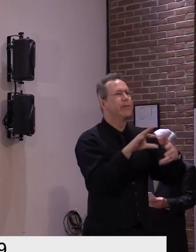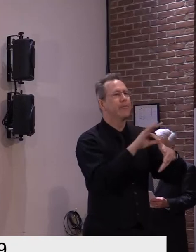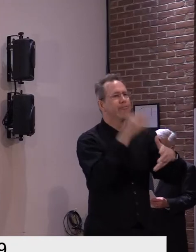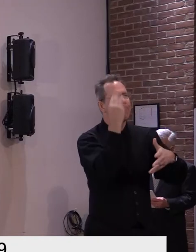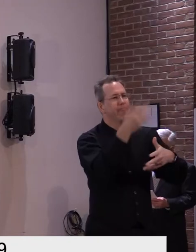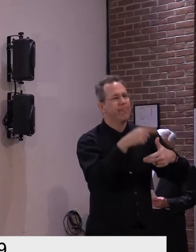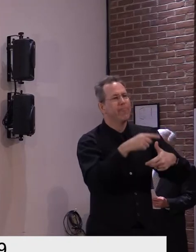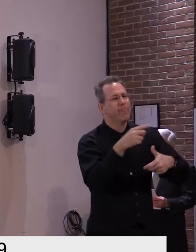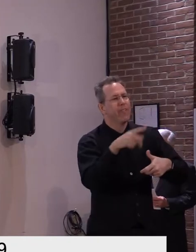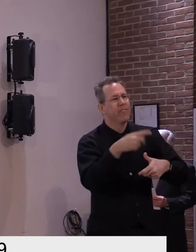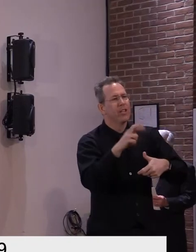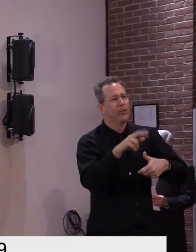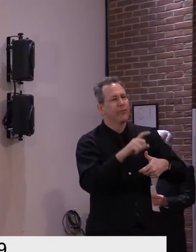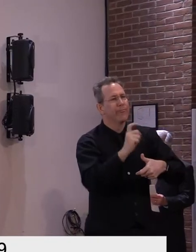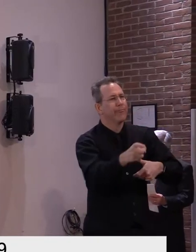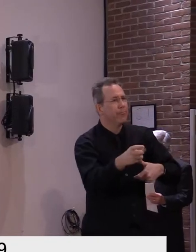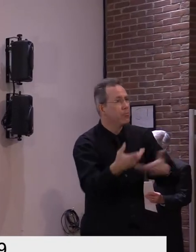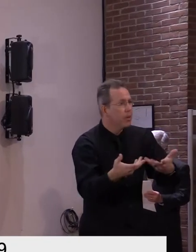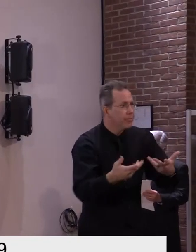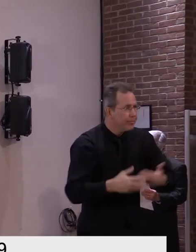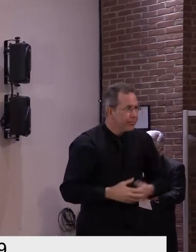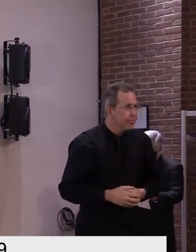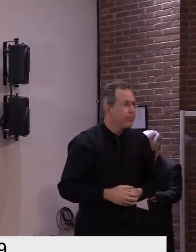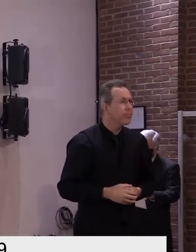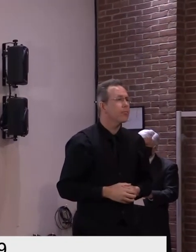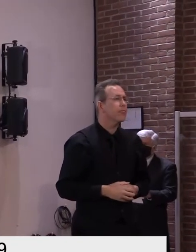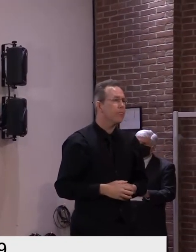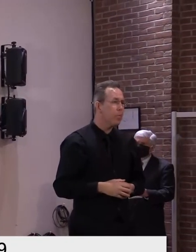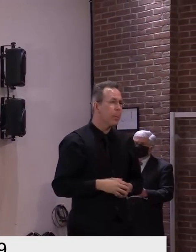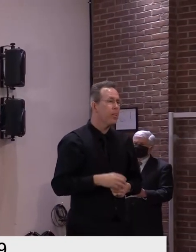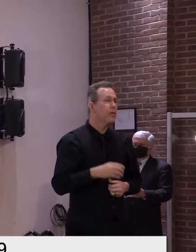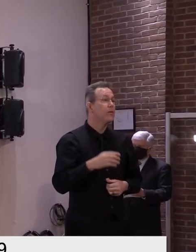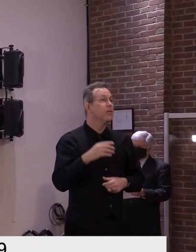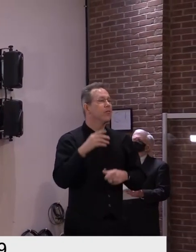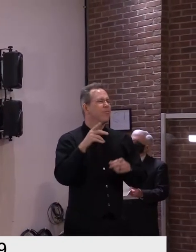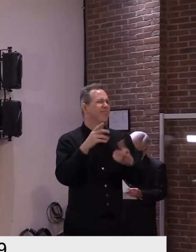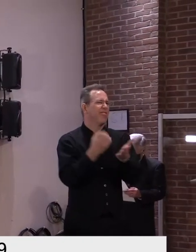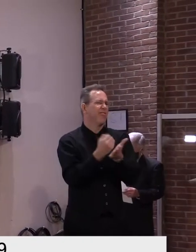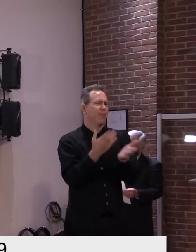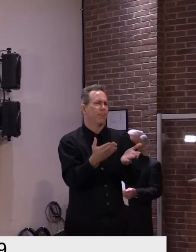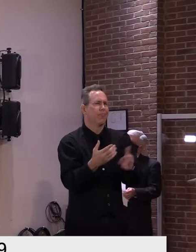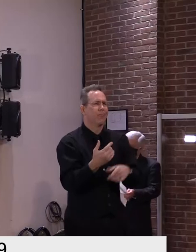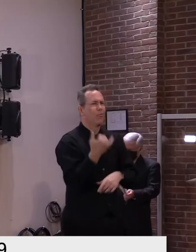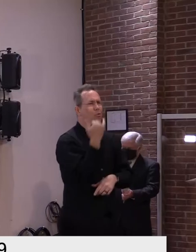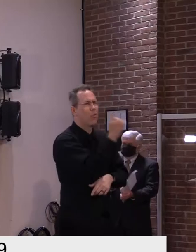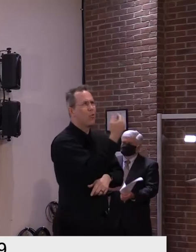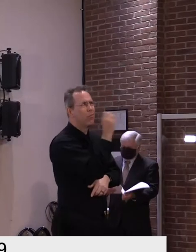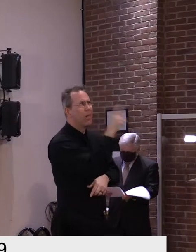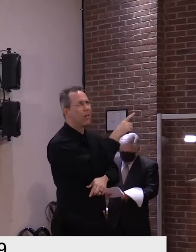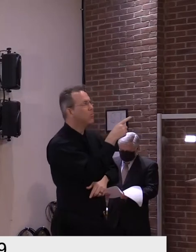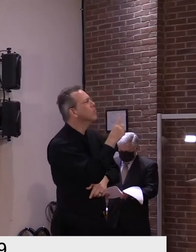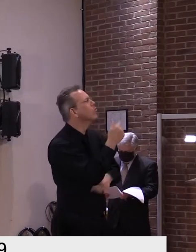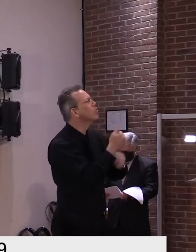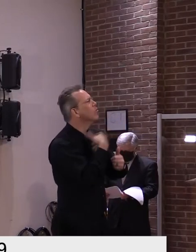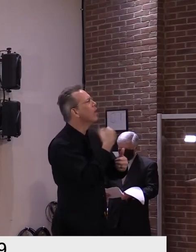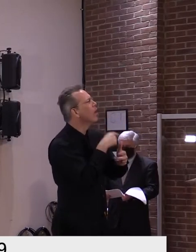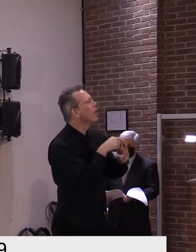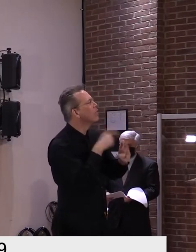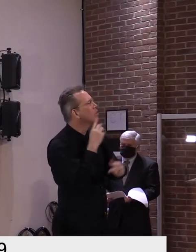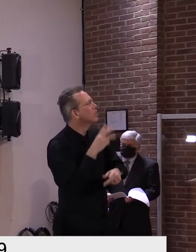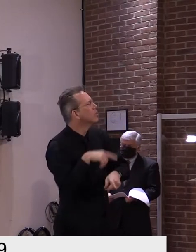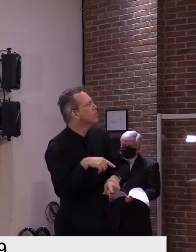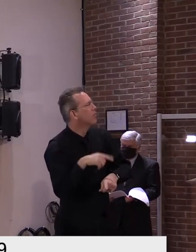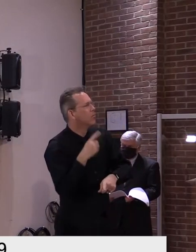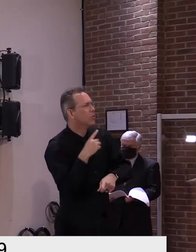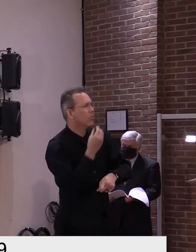rely on the phone call more than anything to try to get an idea of what's available at the site that you want to sign up